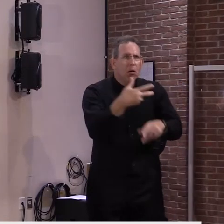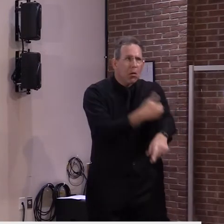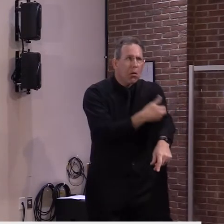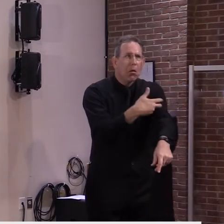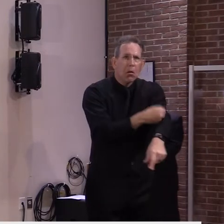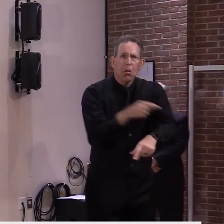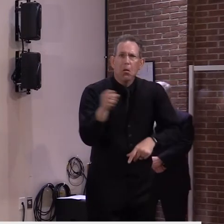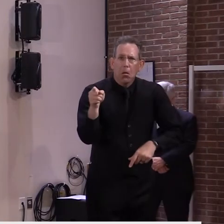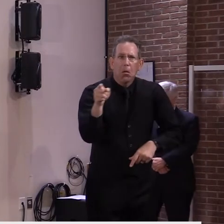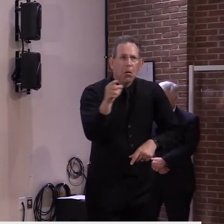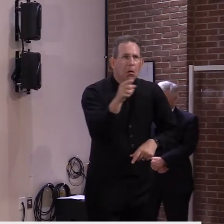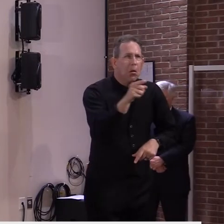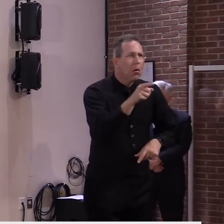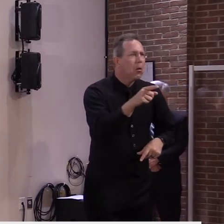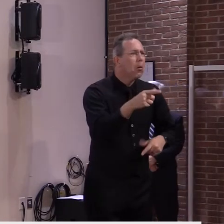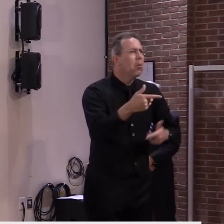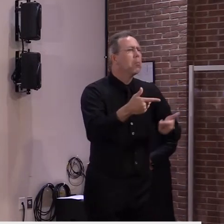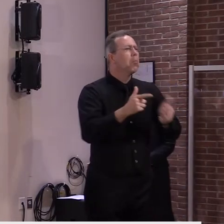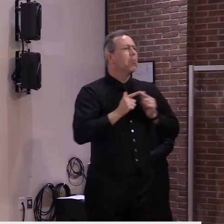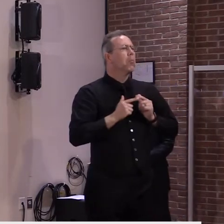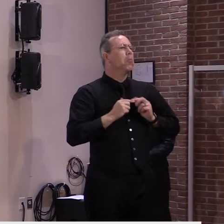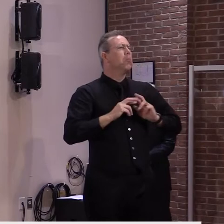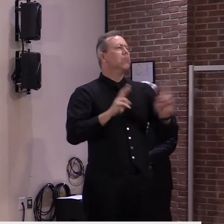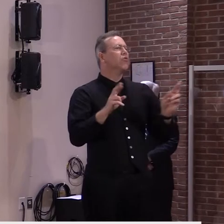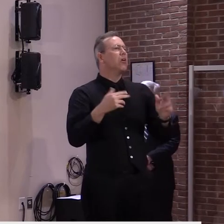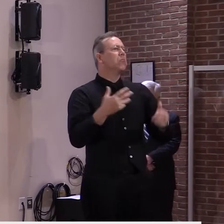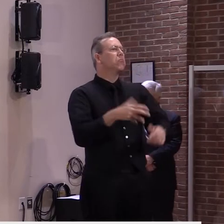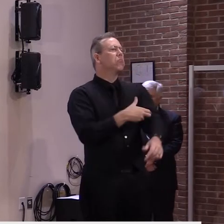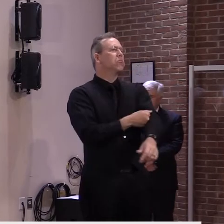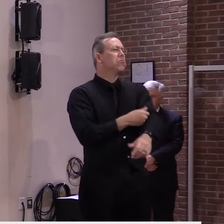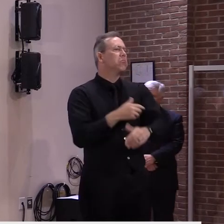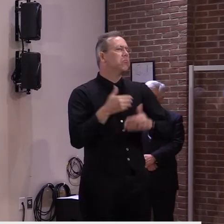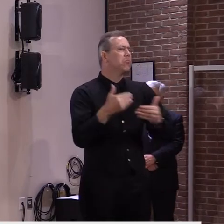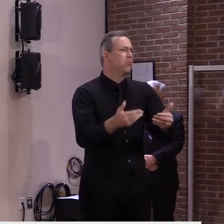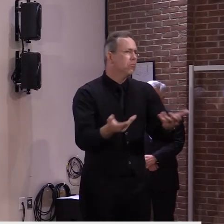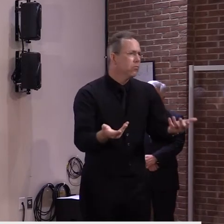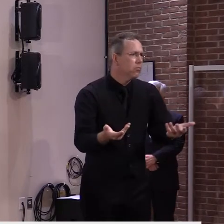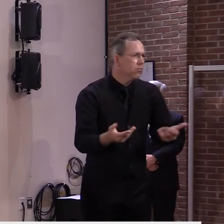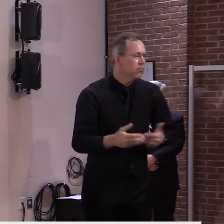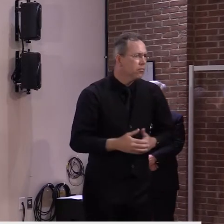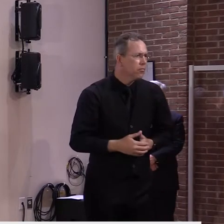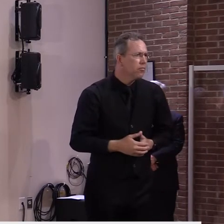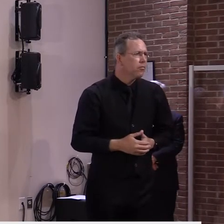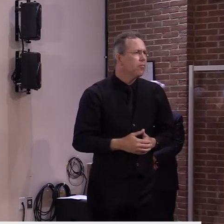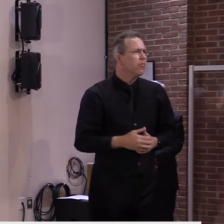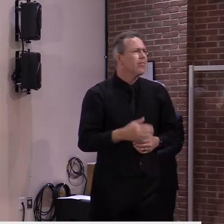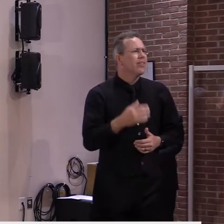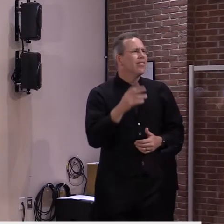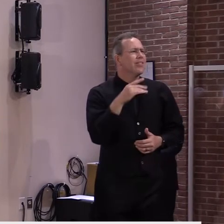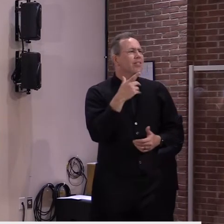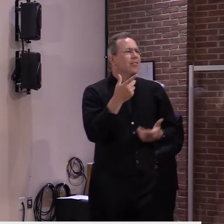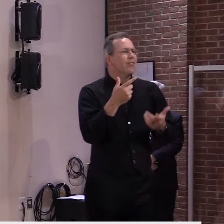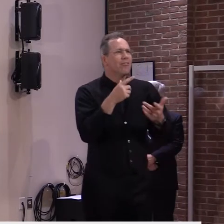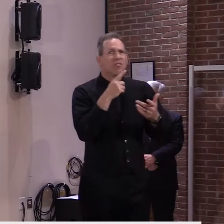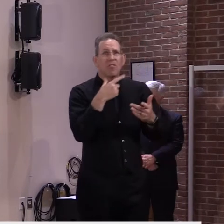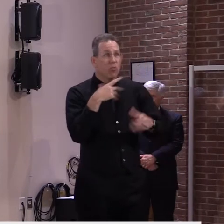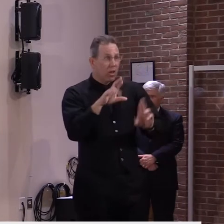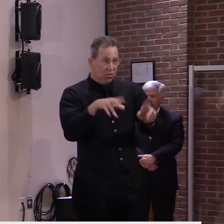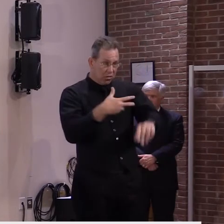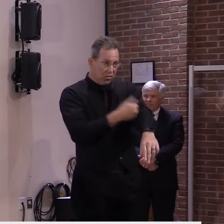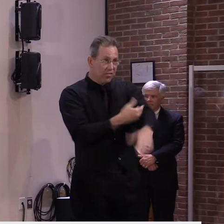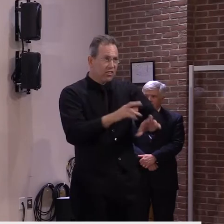should do that. Those who are fully vaccinated don't really have anything to worry about. They don't have